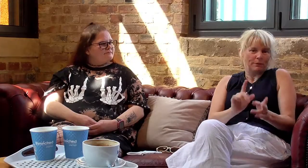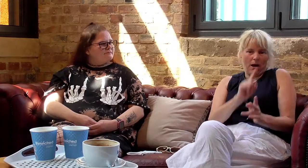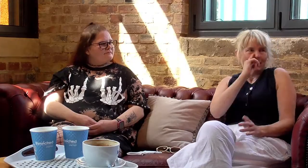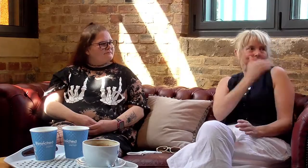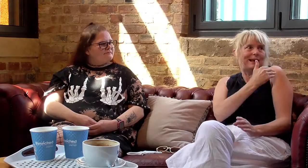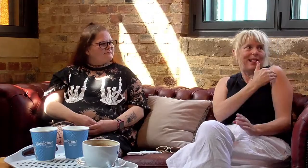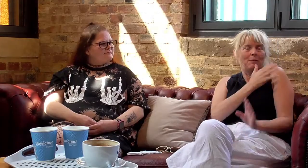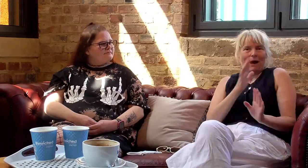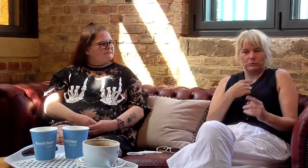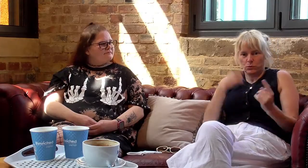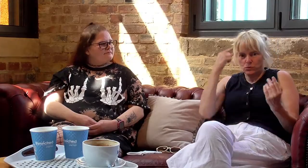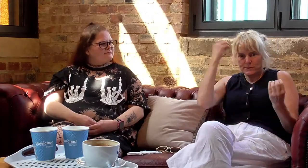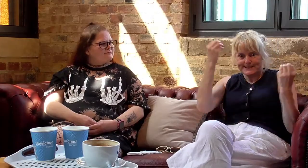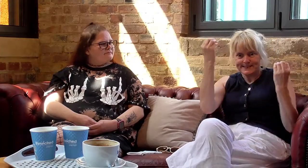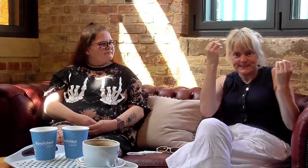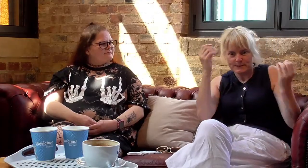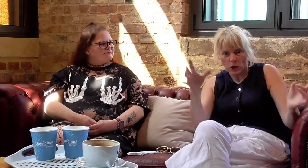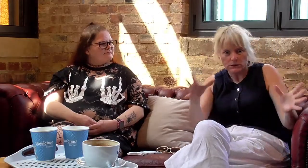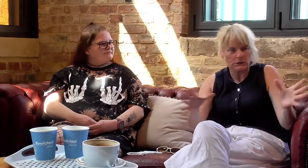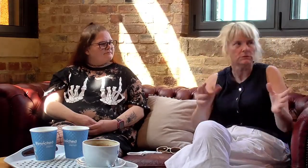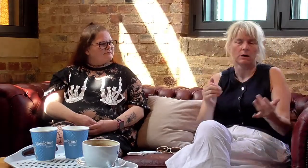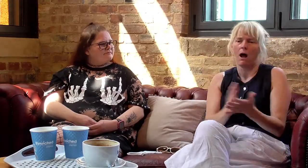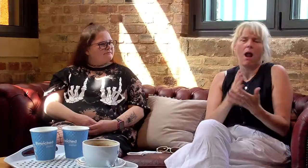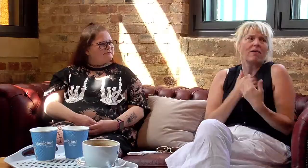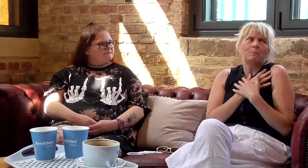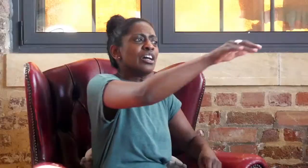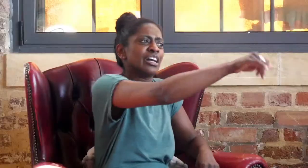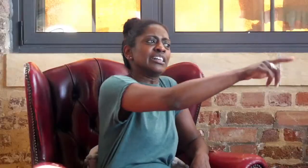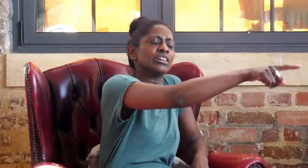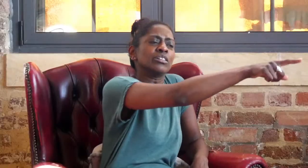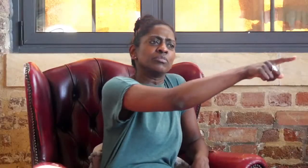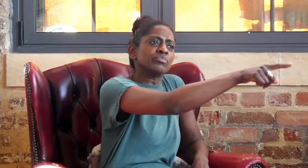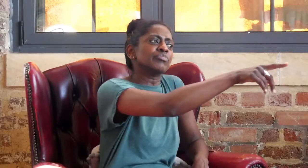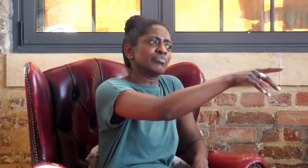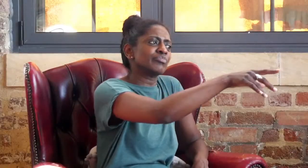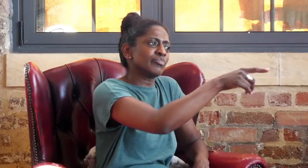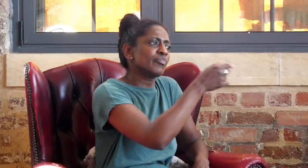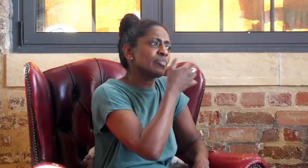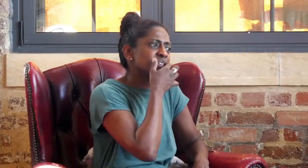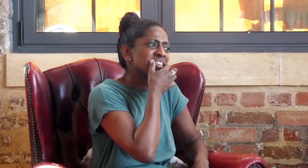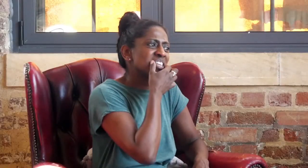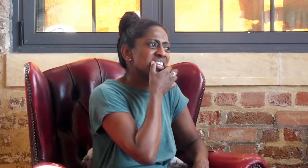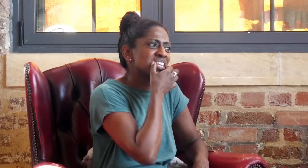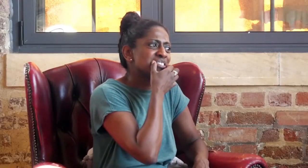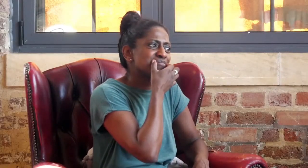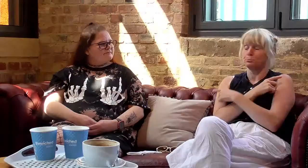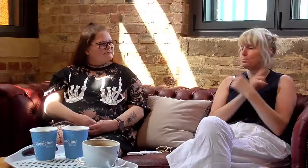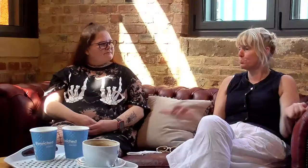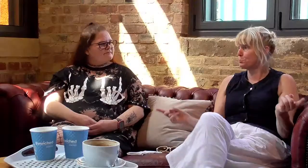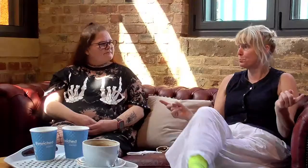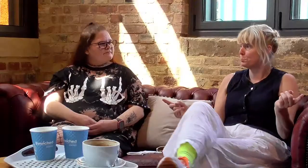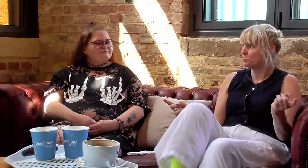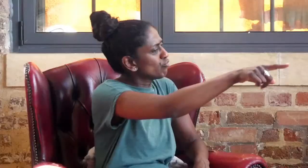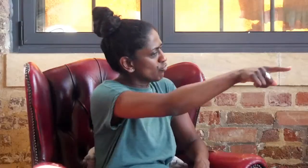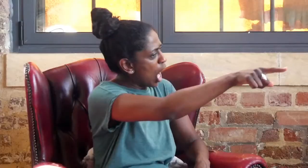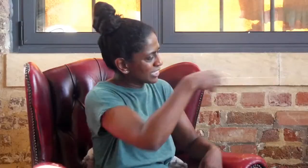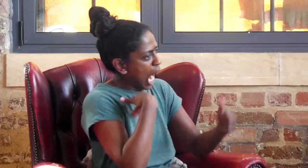that they're not too wet, but making sure they're watered, and it takes a lot of looking after, but I just love it. I can't have a house without